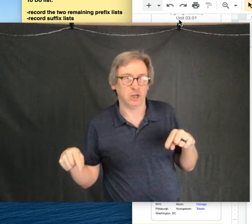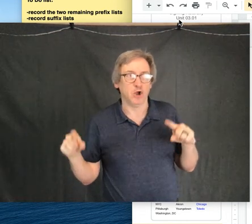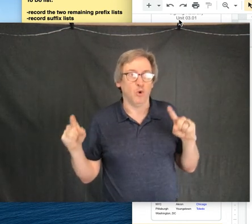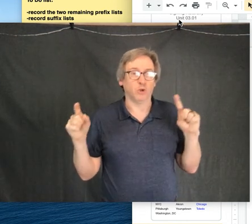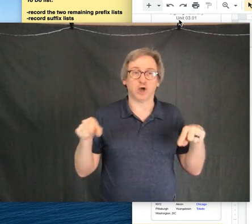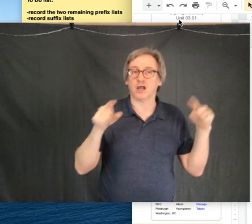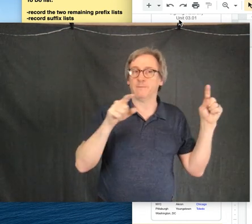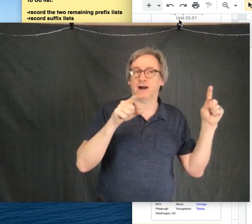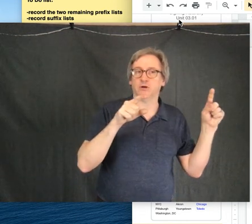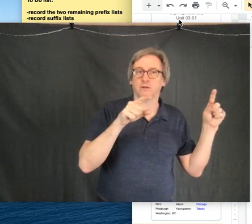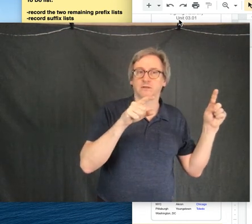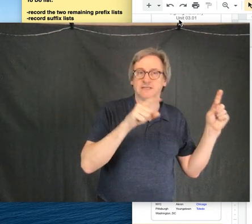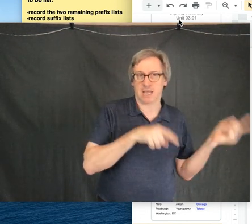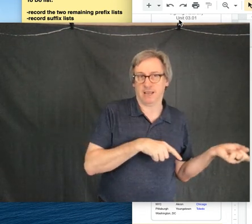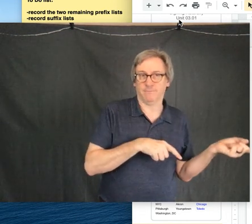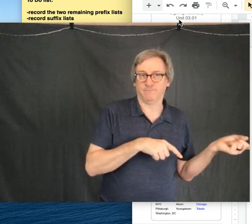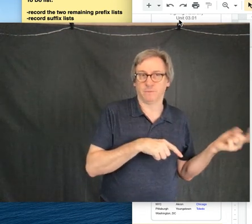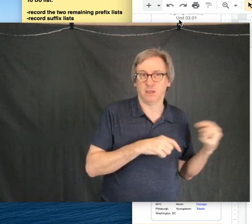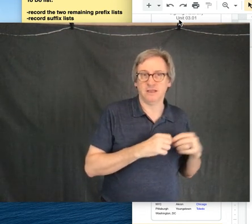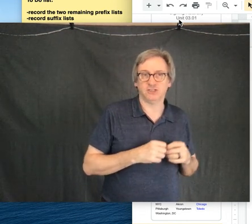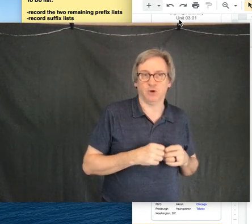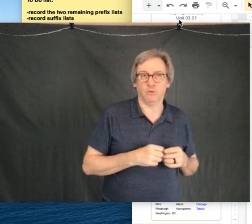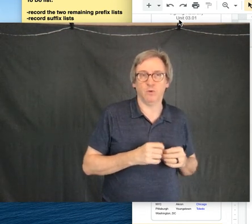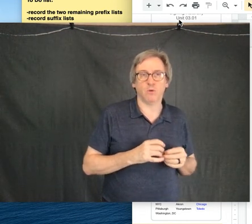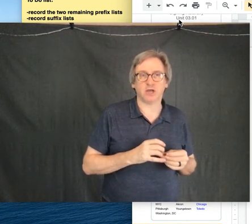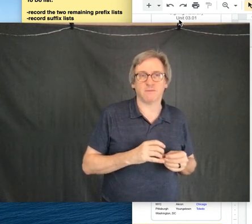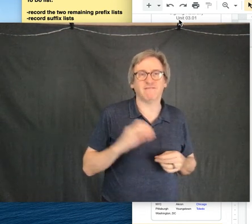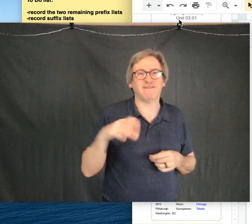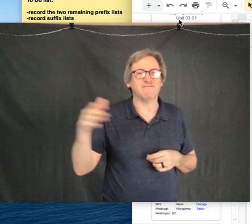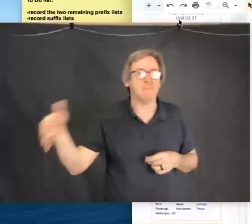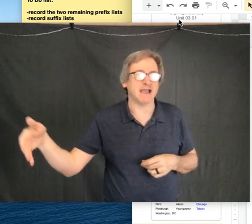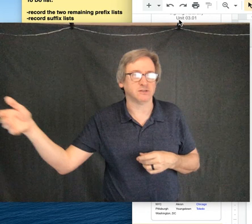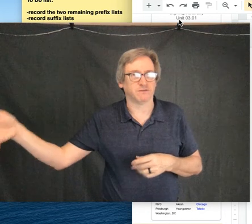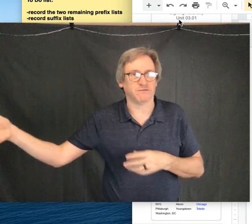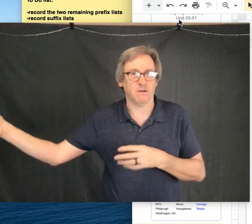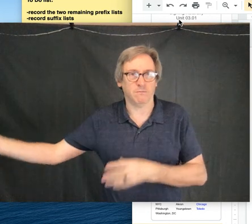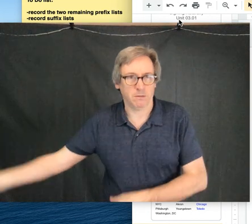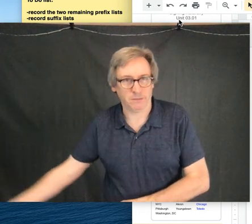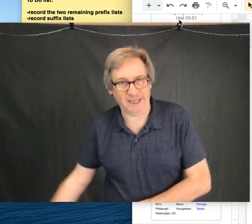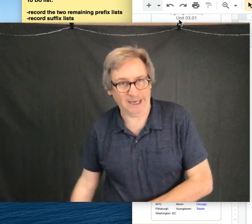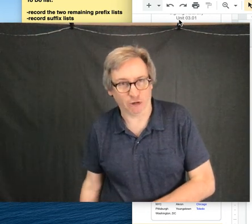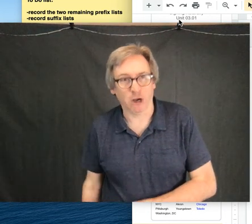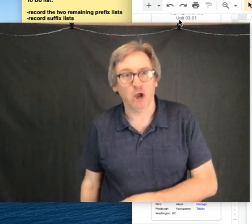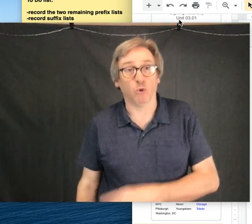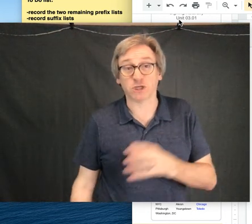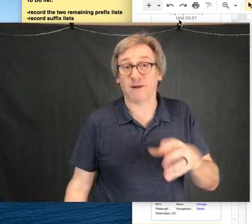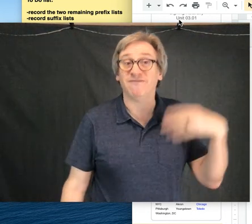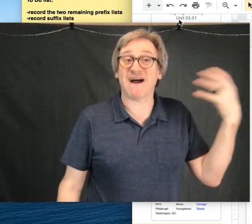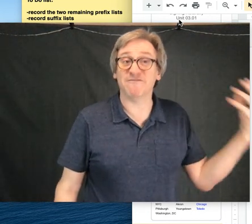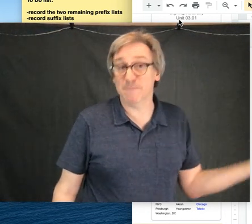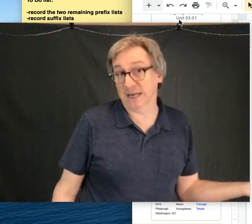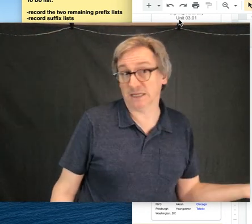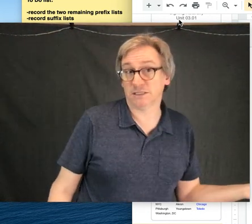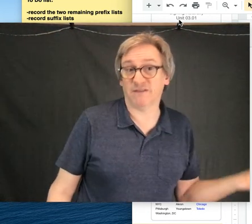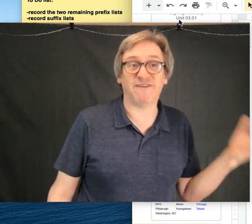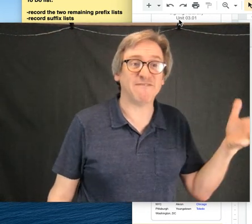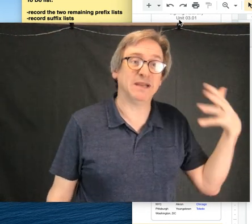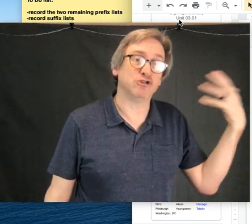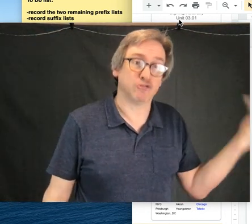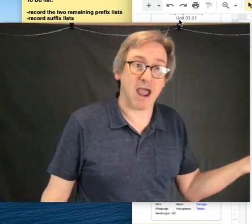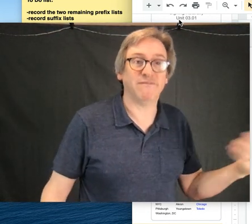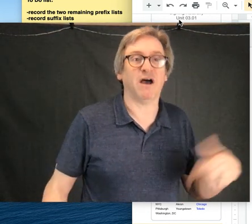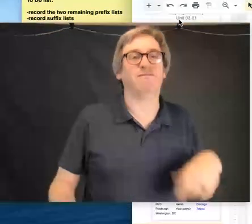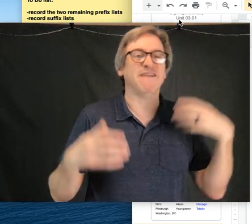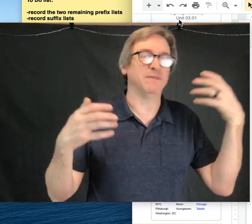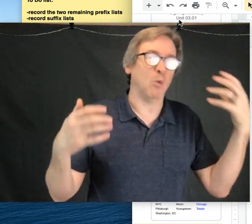miles. We'll talk about time. So we won't talk about 5 miles from here. We'll talk about 5 minutes, a